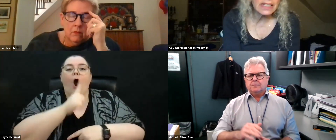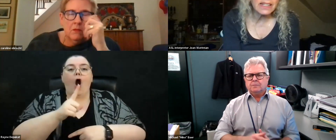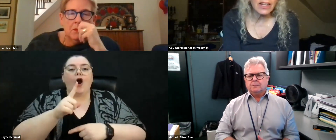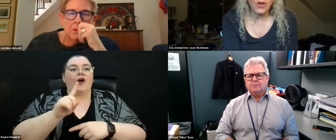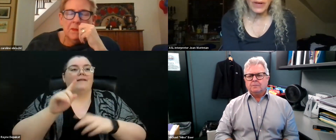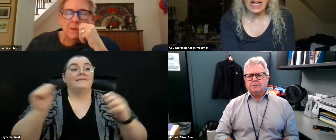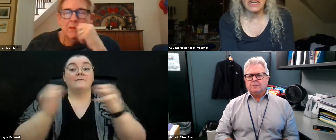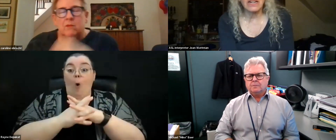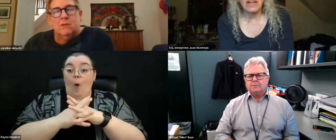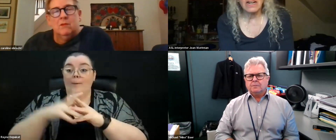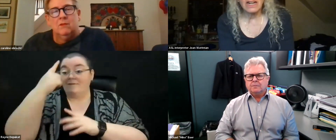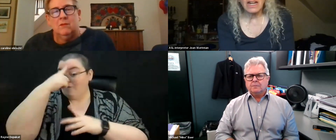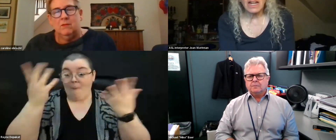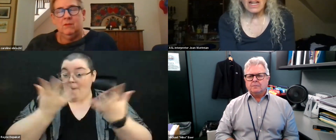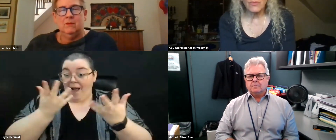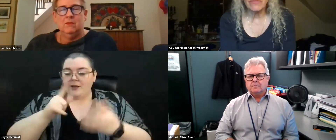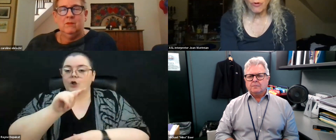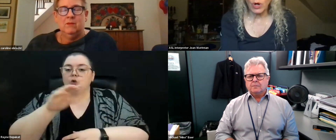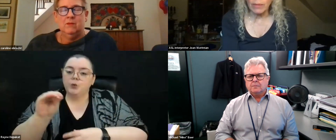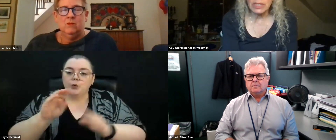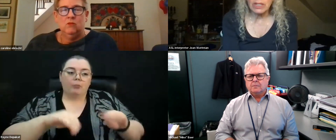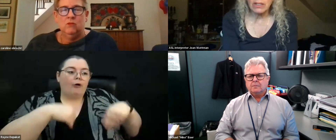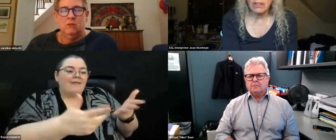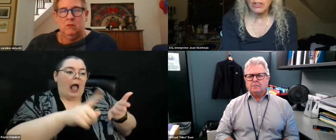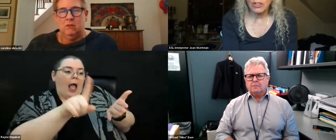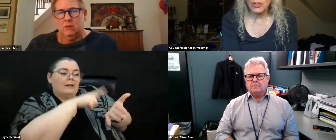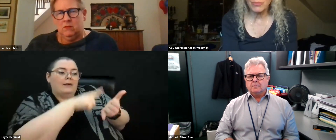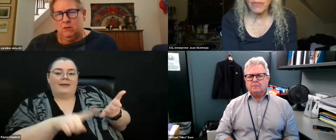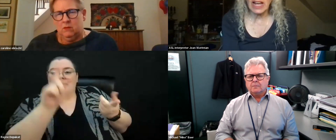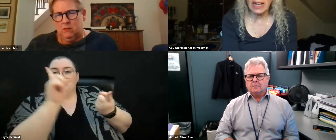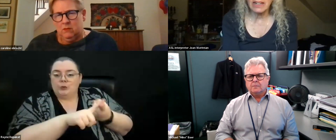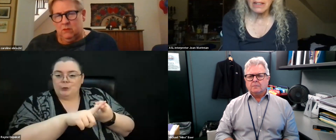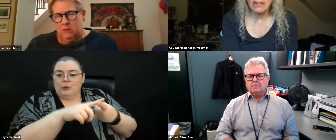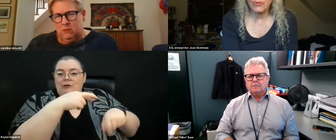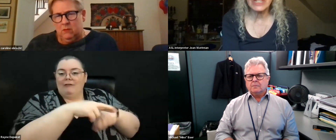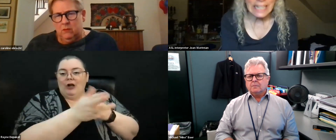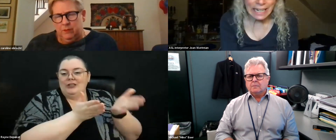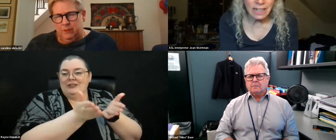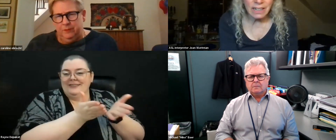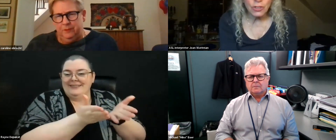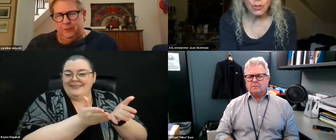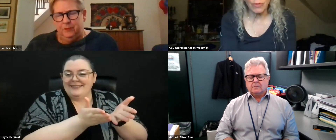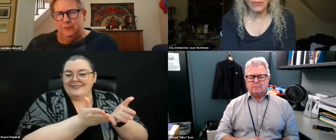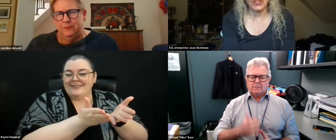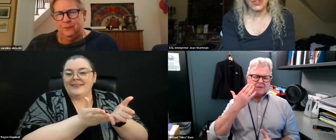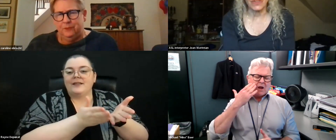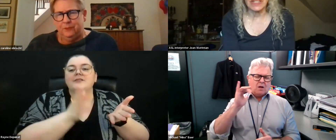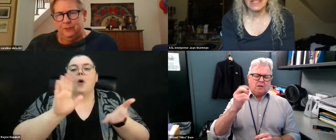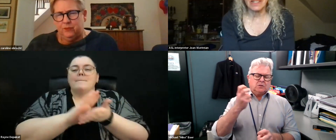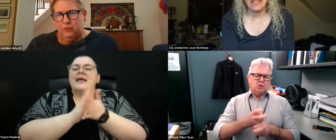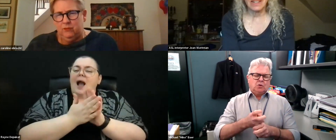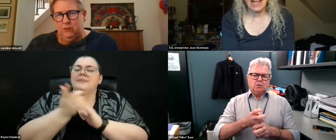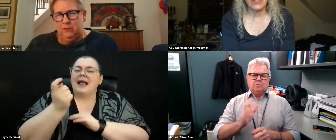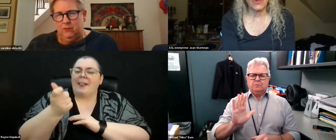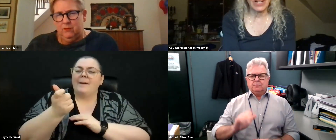interpersonal things that are going on. We formed to provide critique to the referral